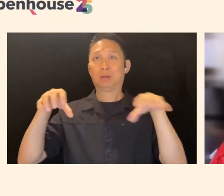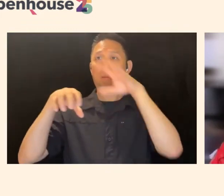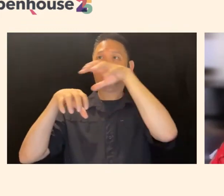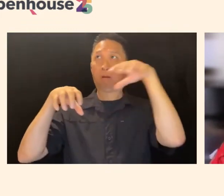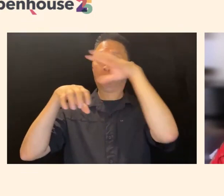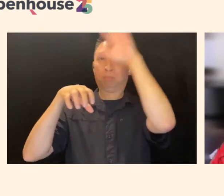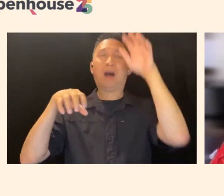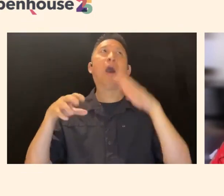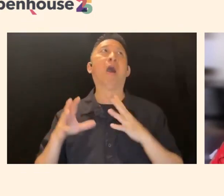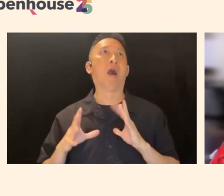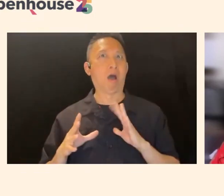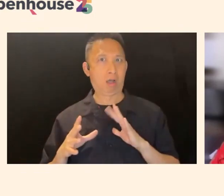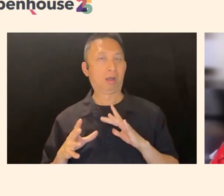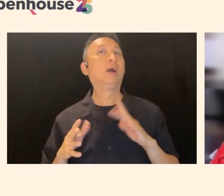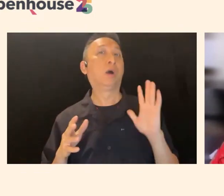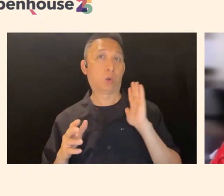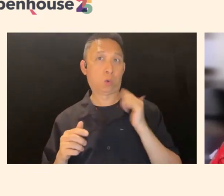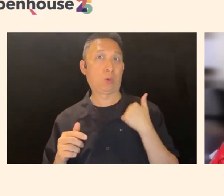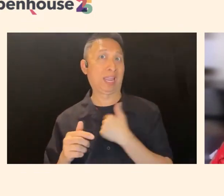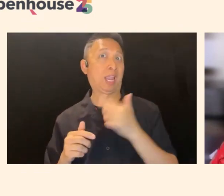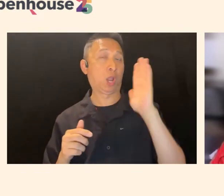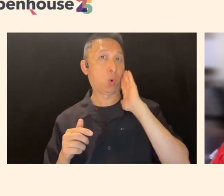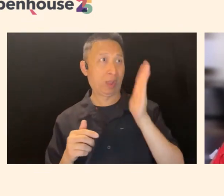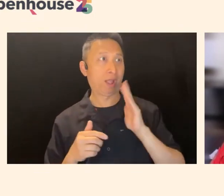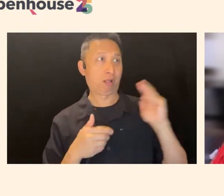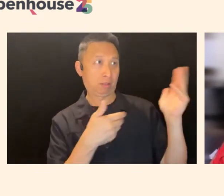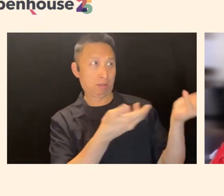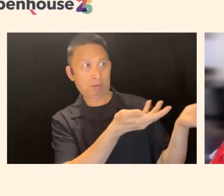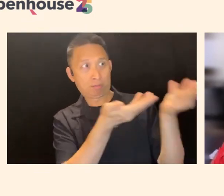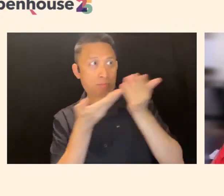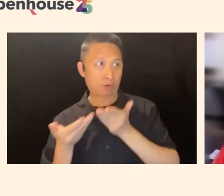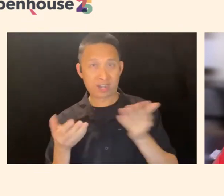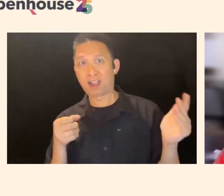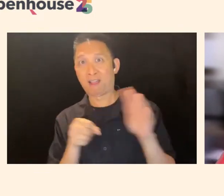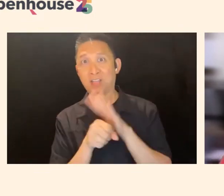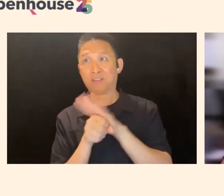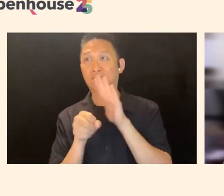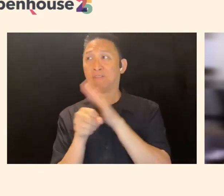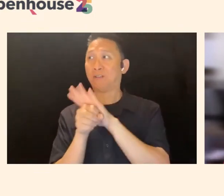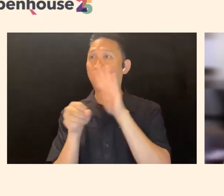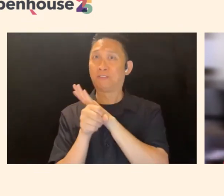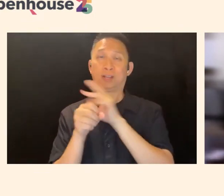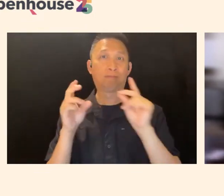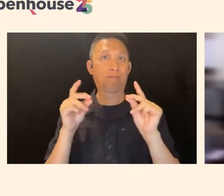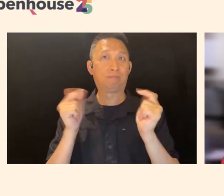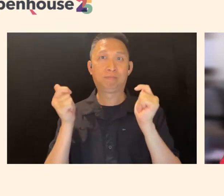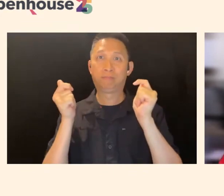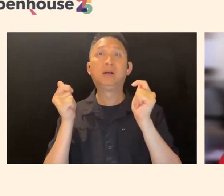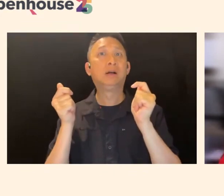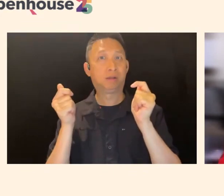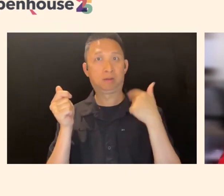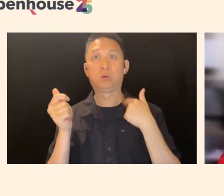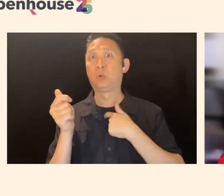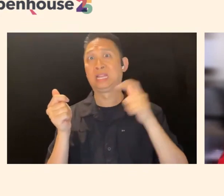we will fill it. Mm, Okay, because there is a need. I know y'all will.